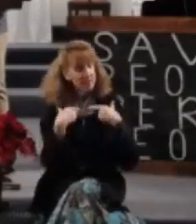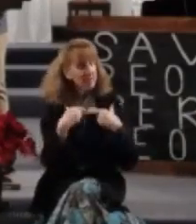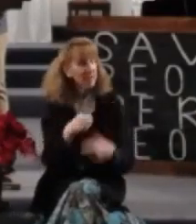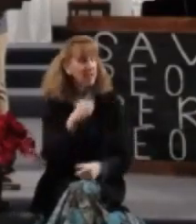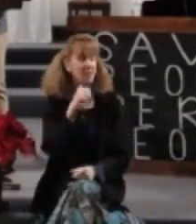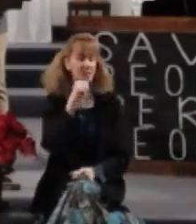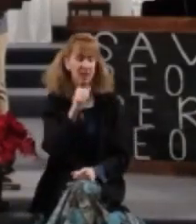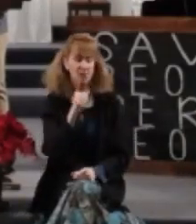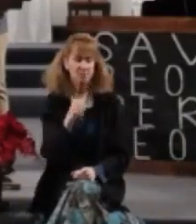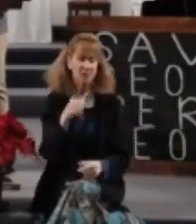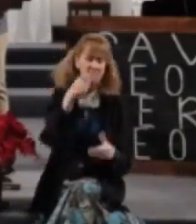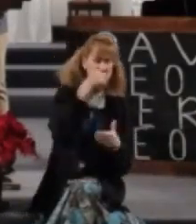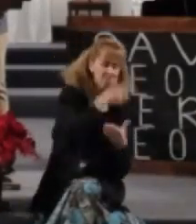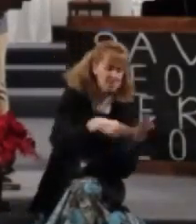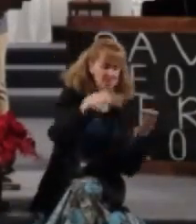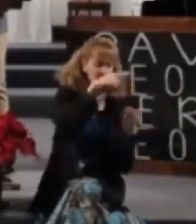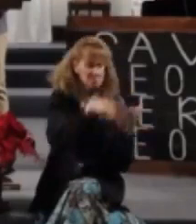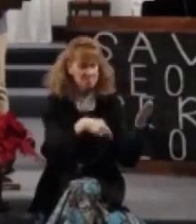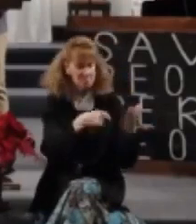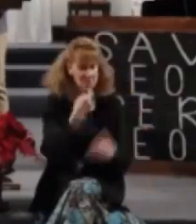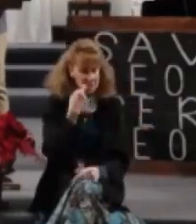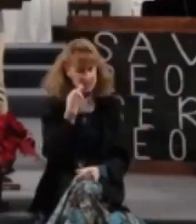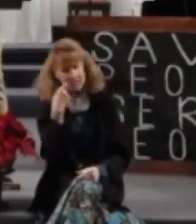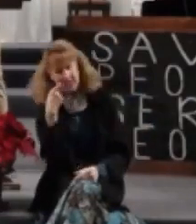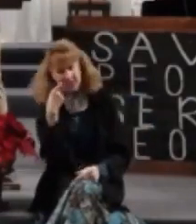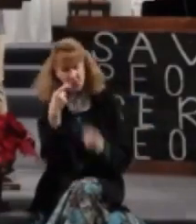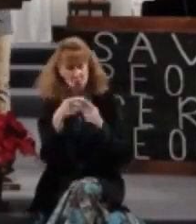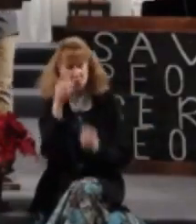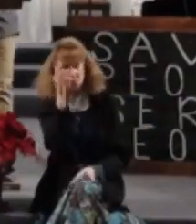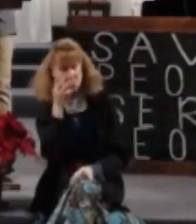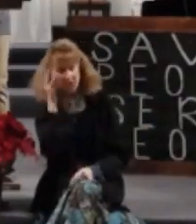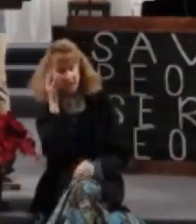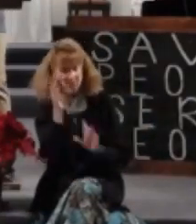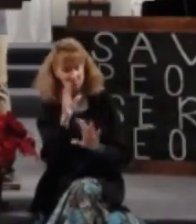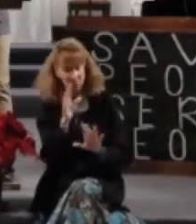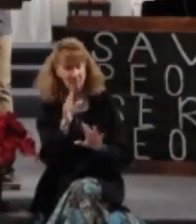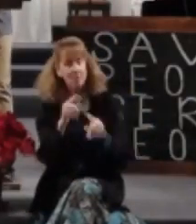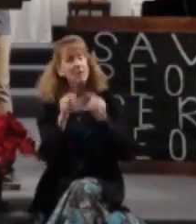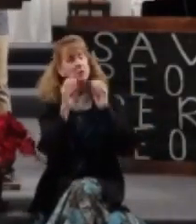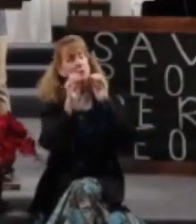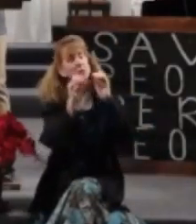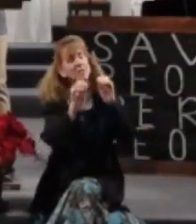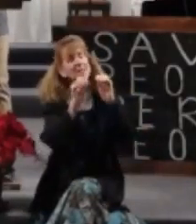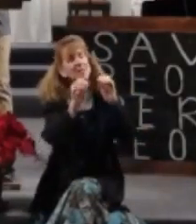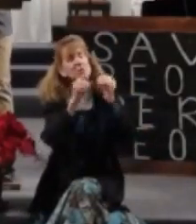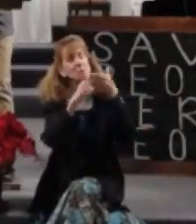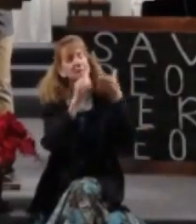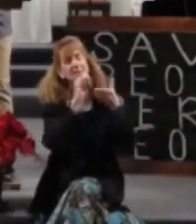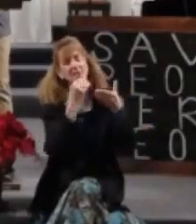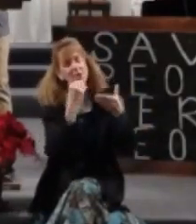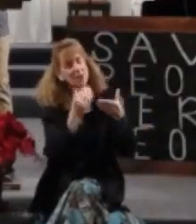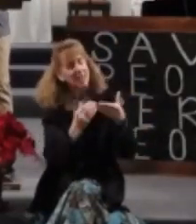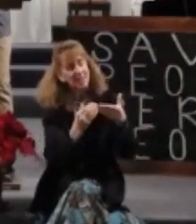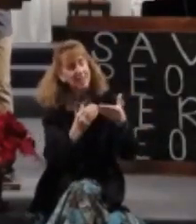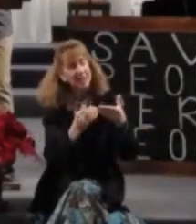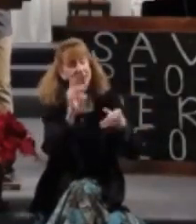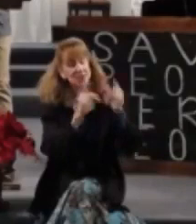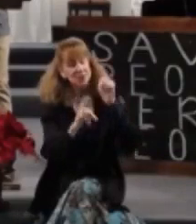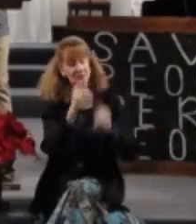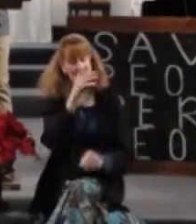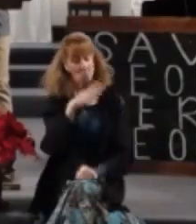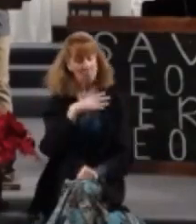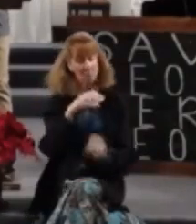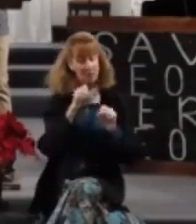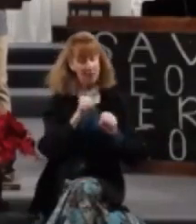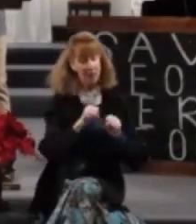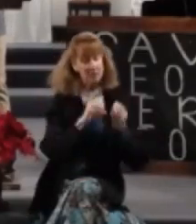to be slanderers or addicted to much wine, but to teach what is good so that they can urge, so that they can teach